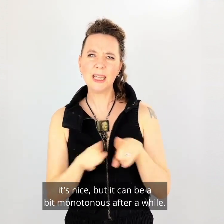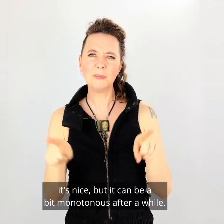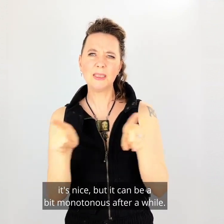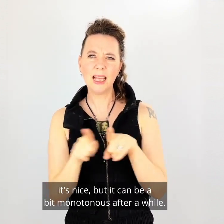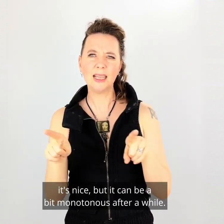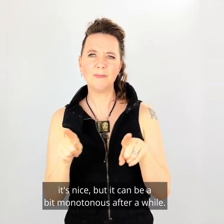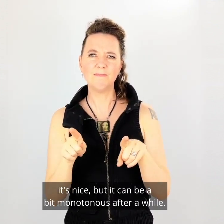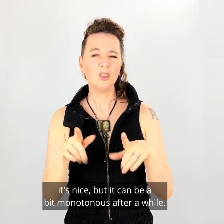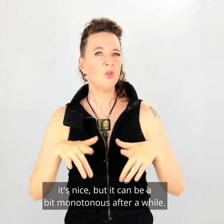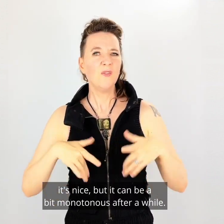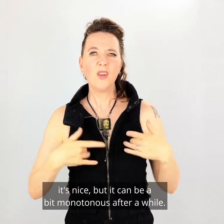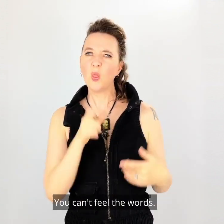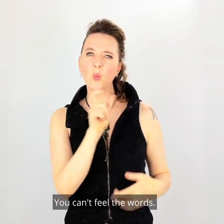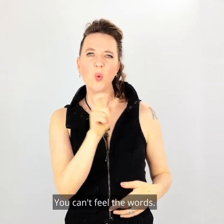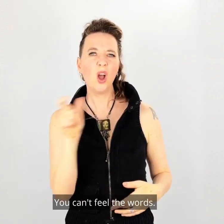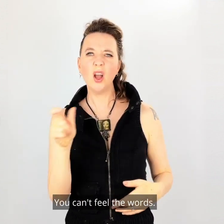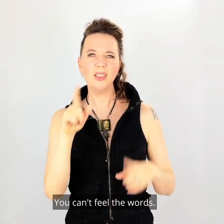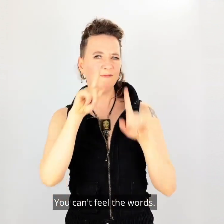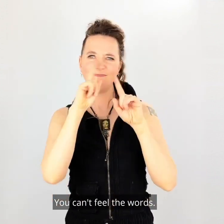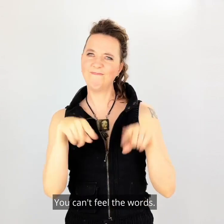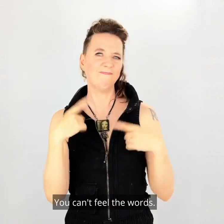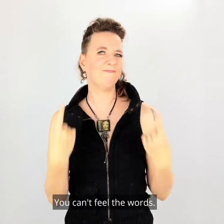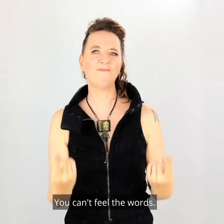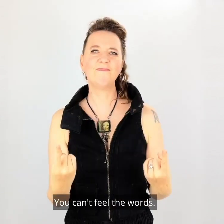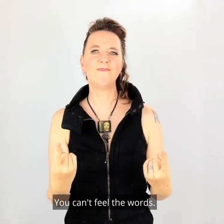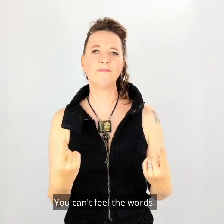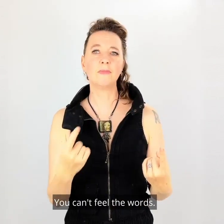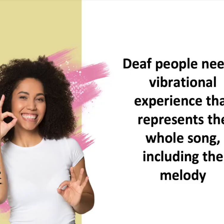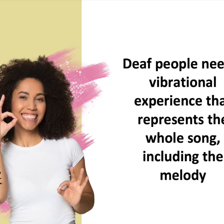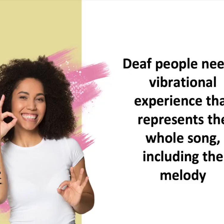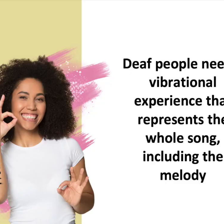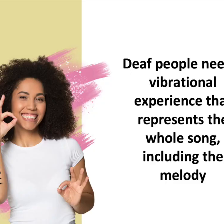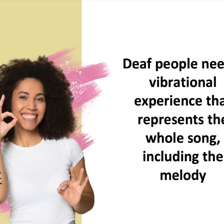after a while. You can't feel the words.